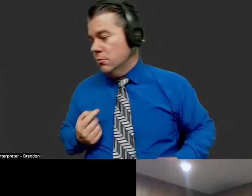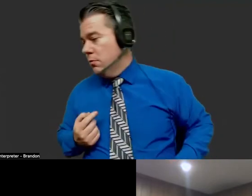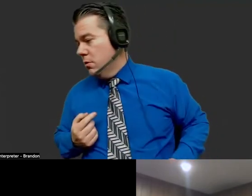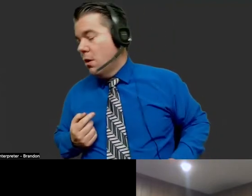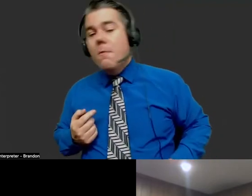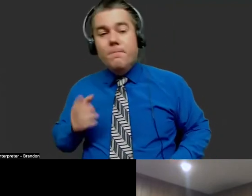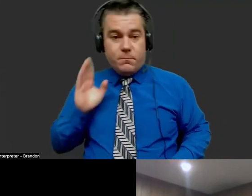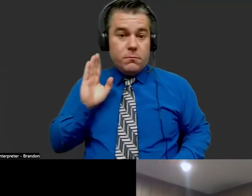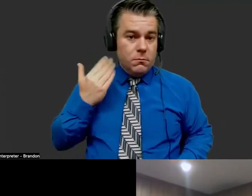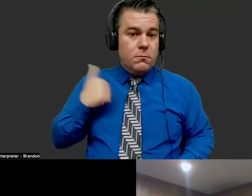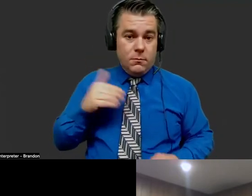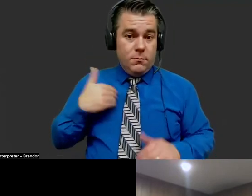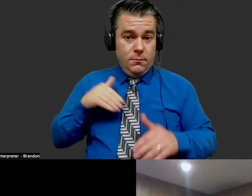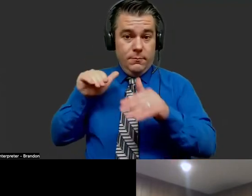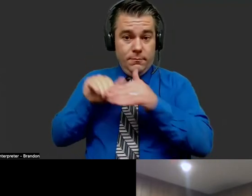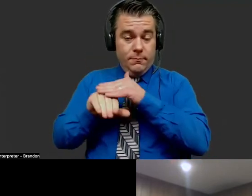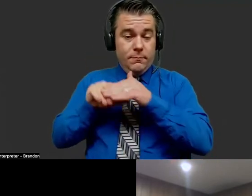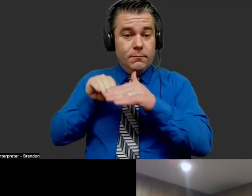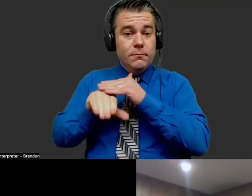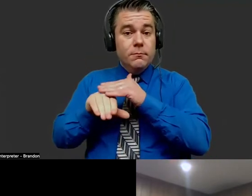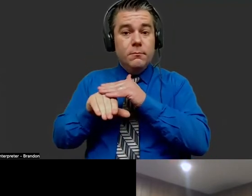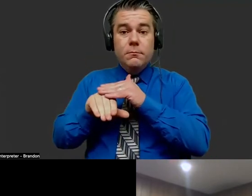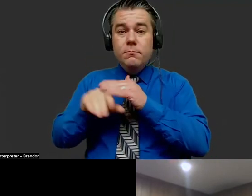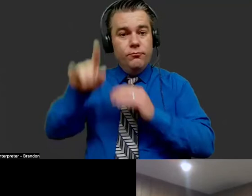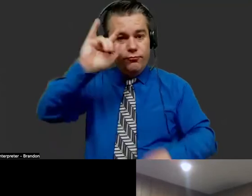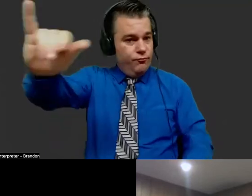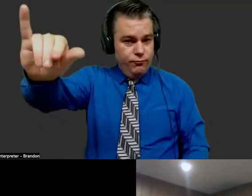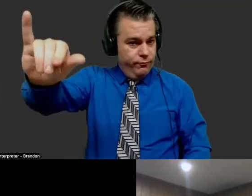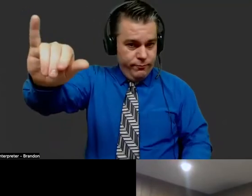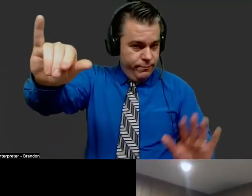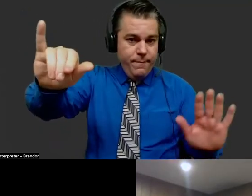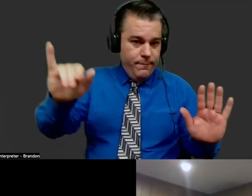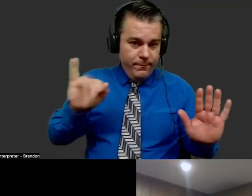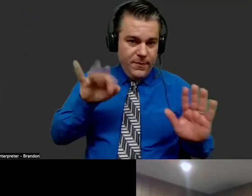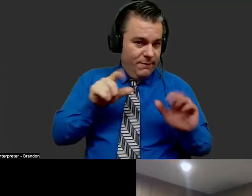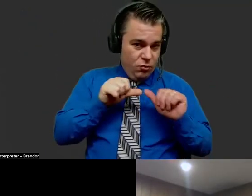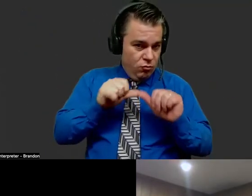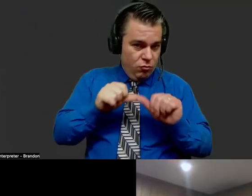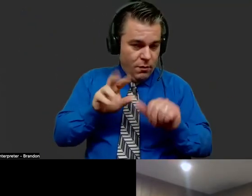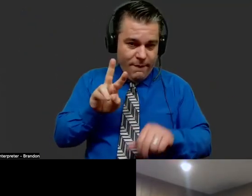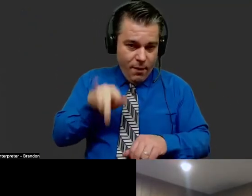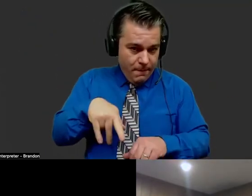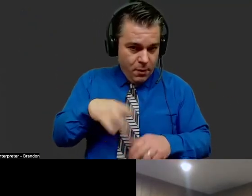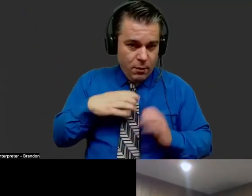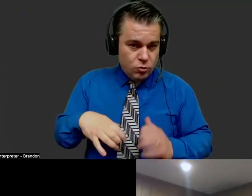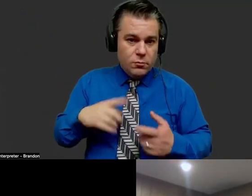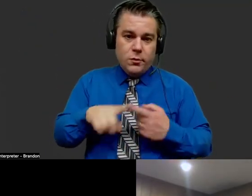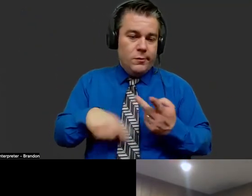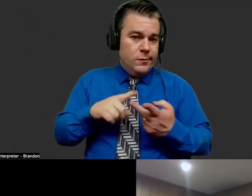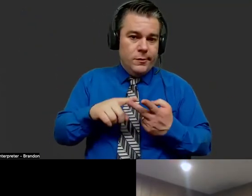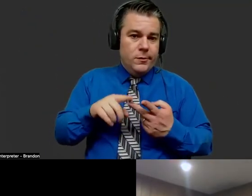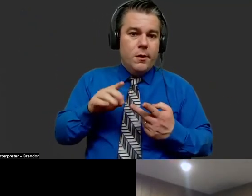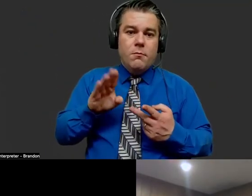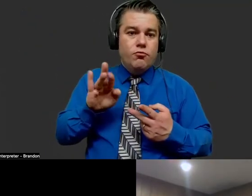have access to it indefinitely, as long as you are continually a VIP customer and or a brand